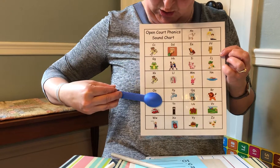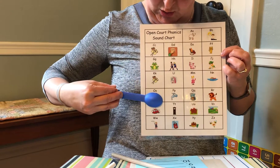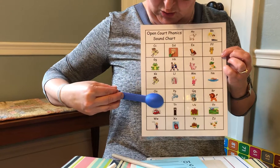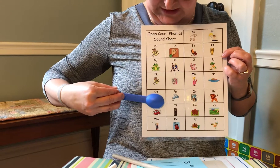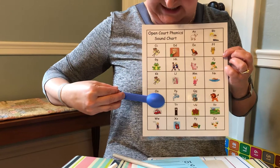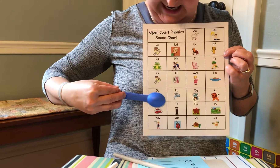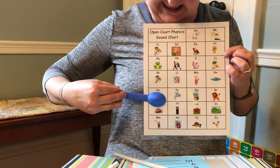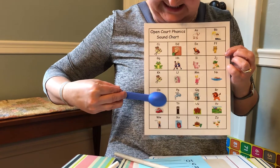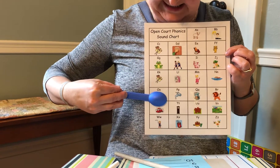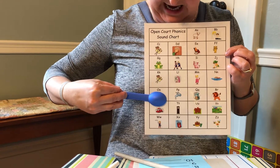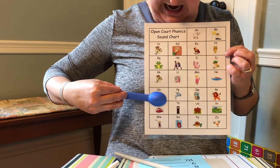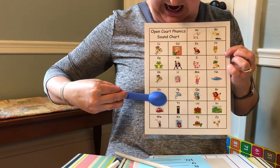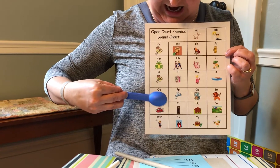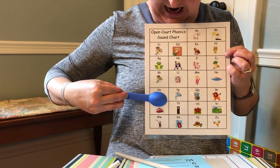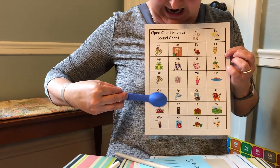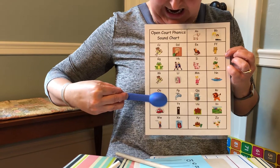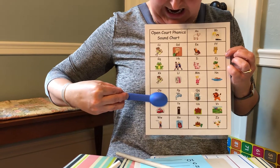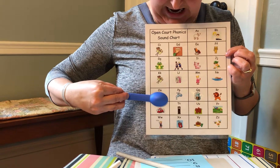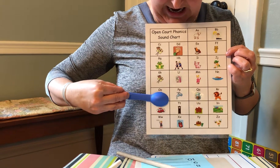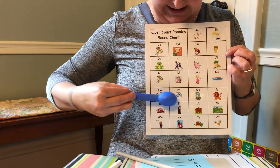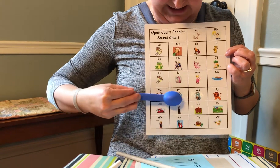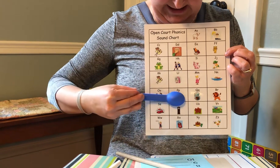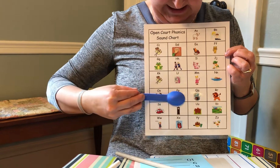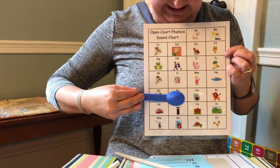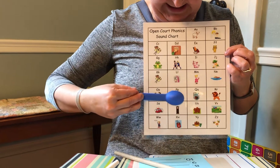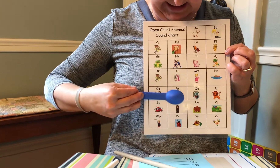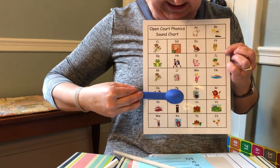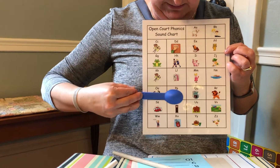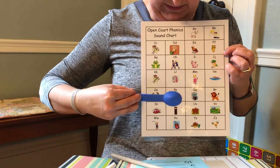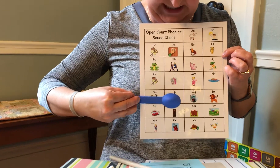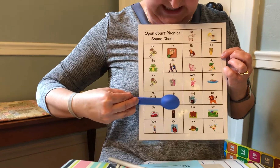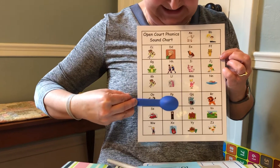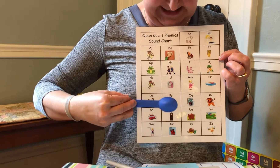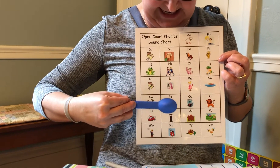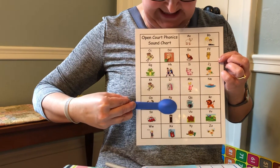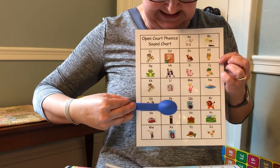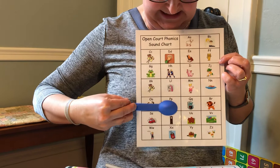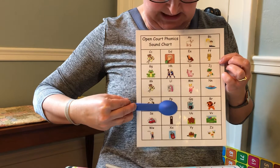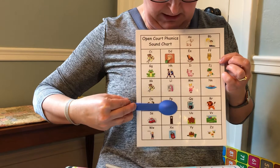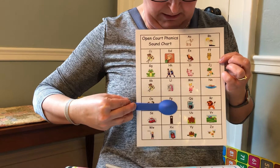O says Ah, P says P,